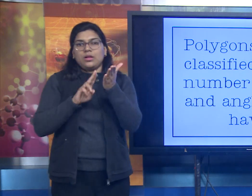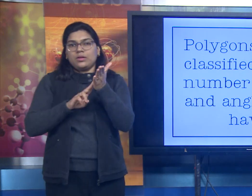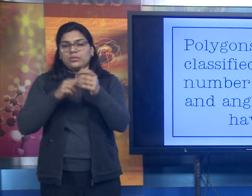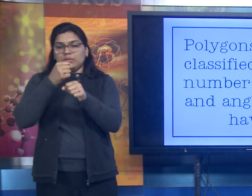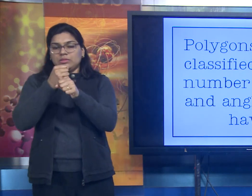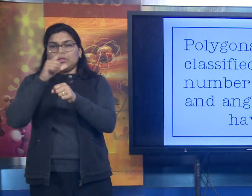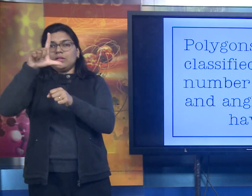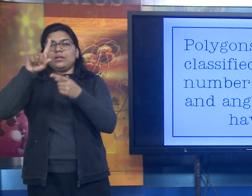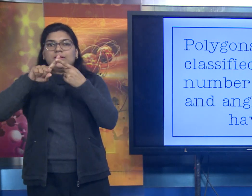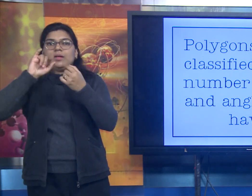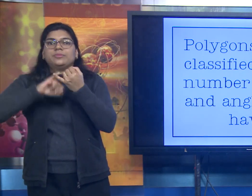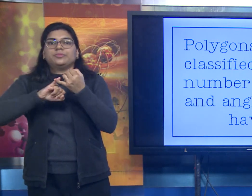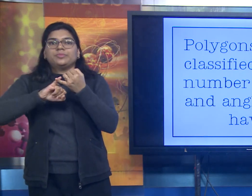We will understand it further.